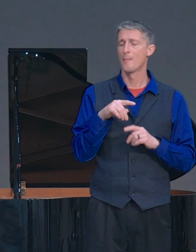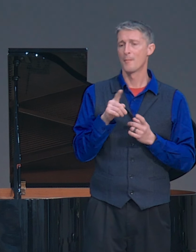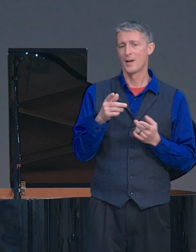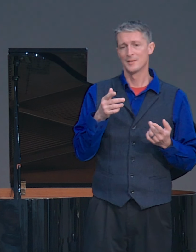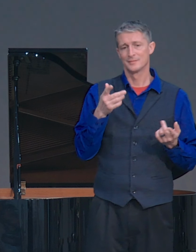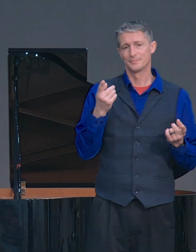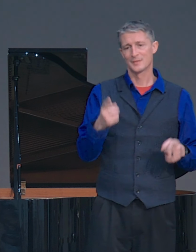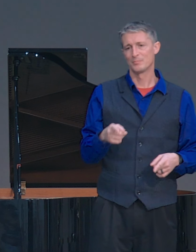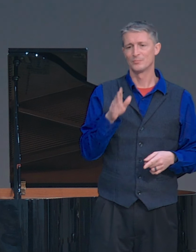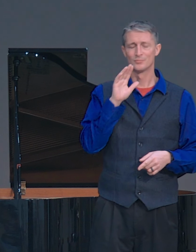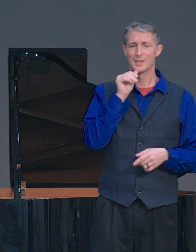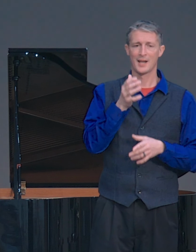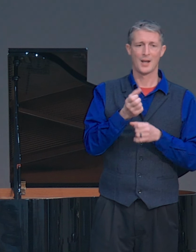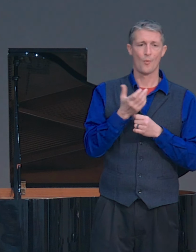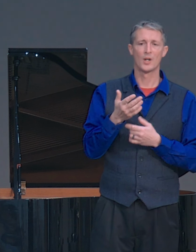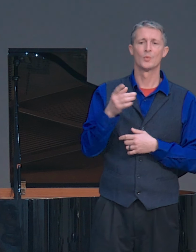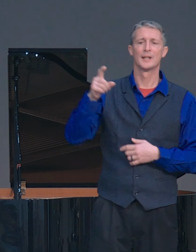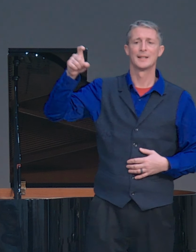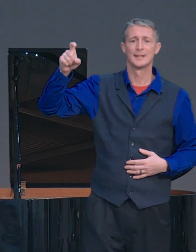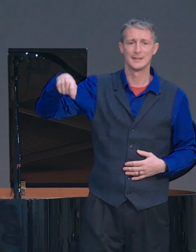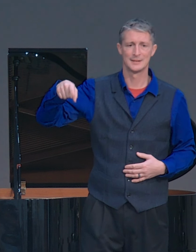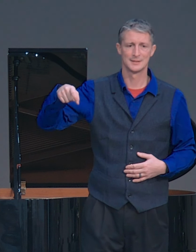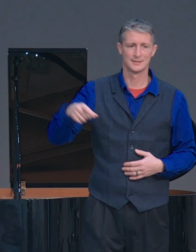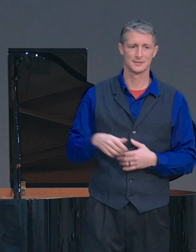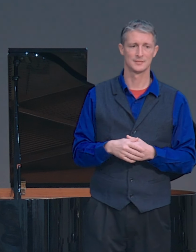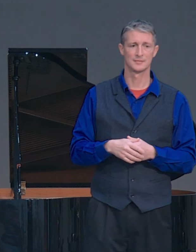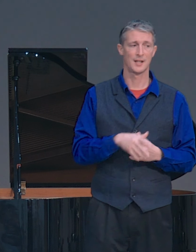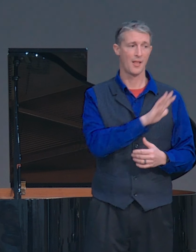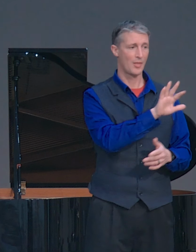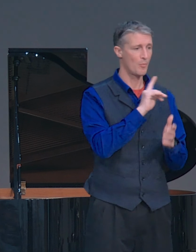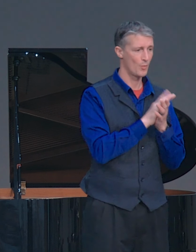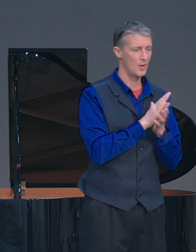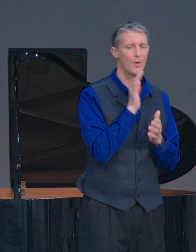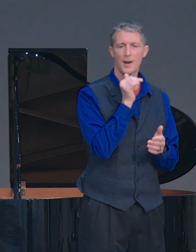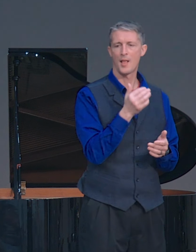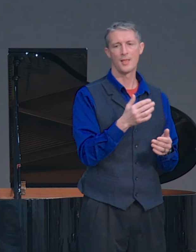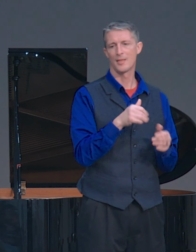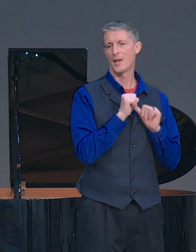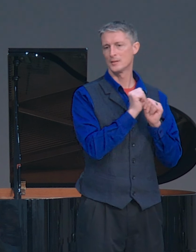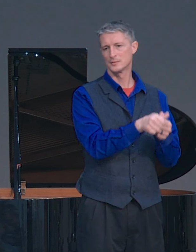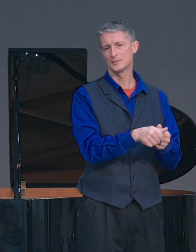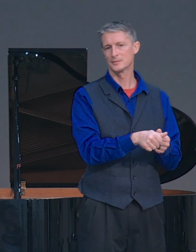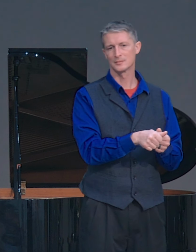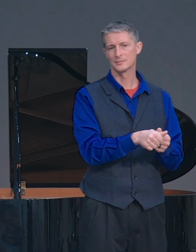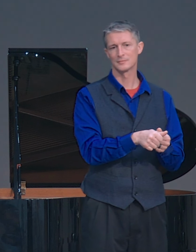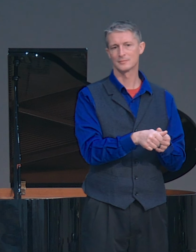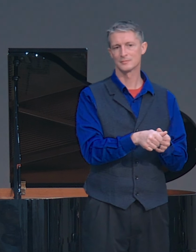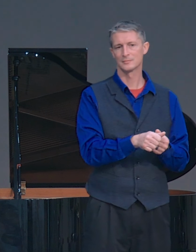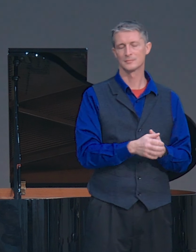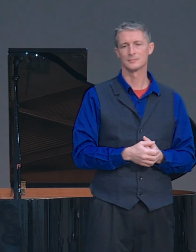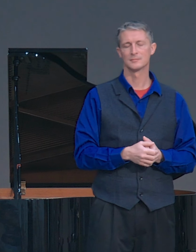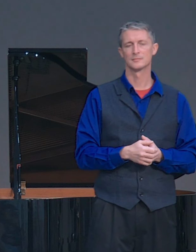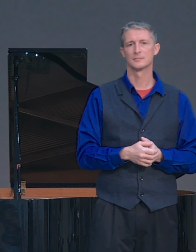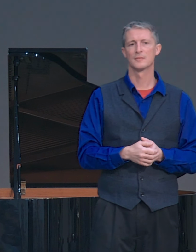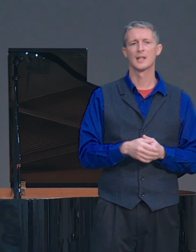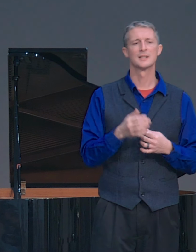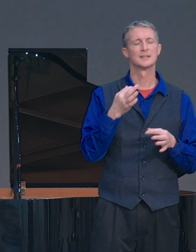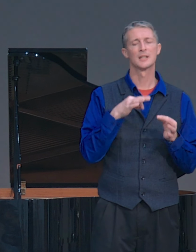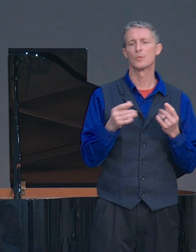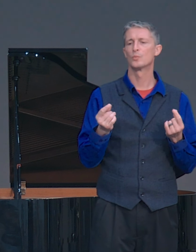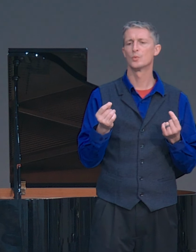And what you get won't last. But instead will create a hunger for more